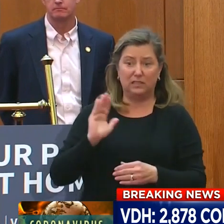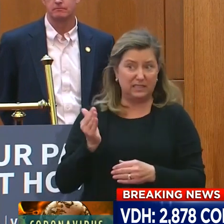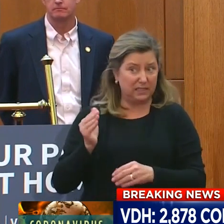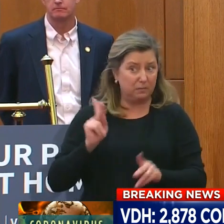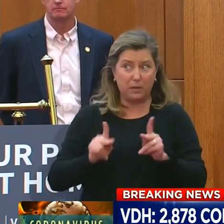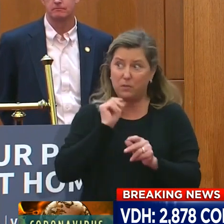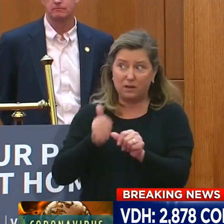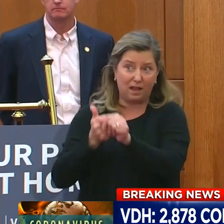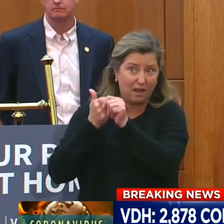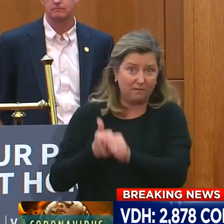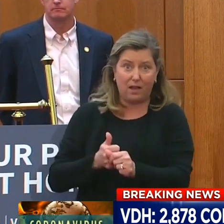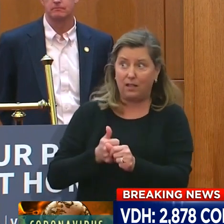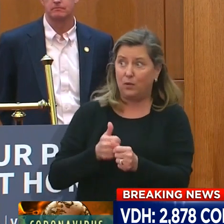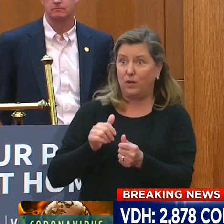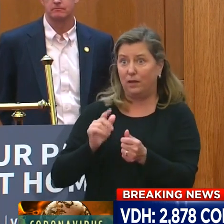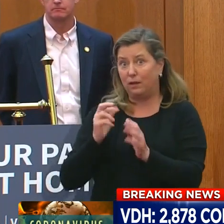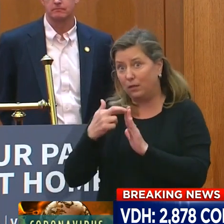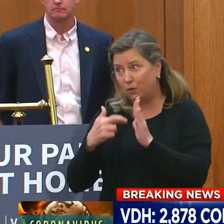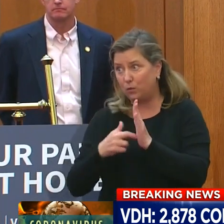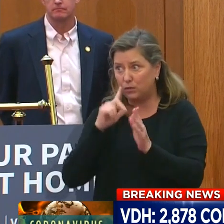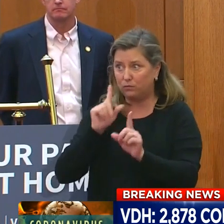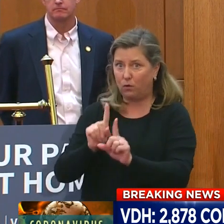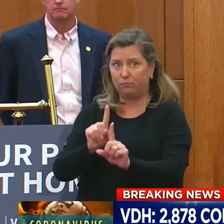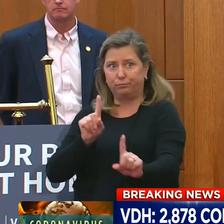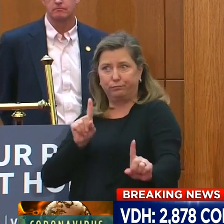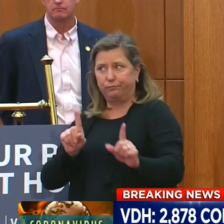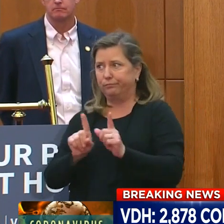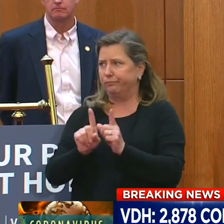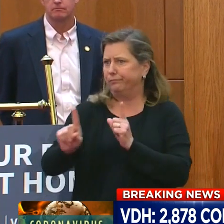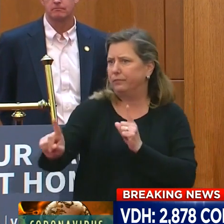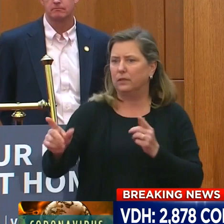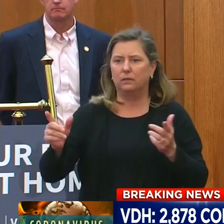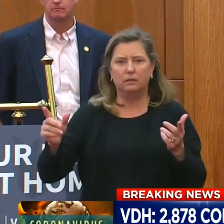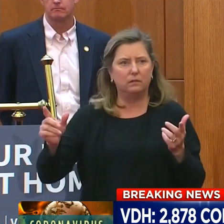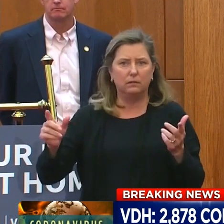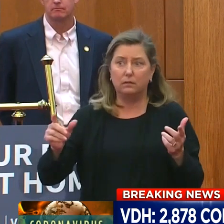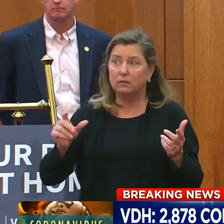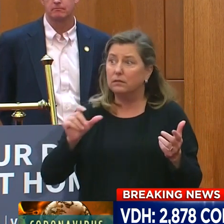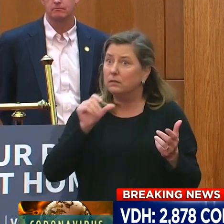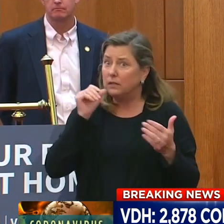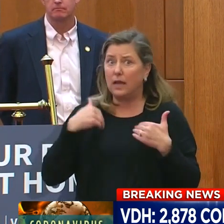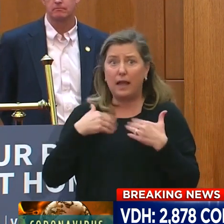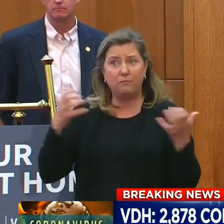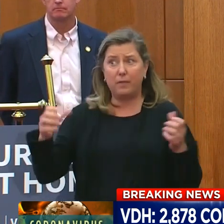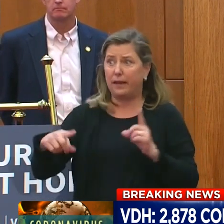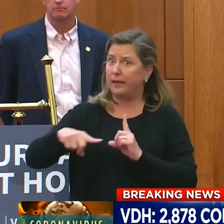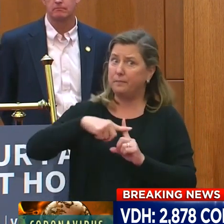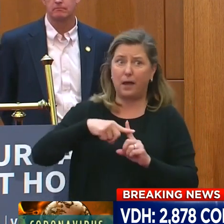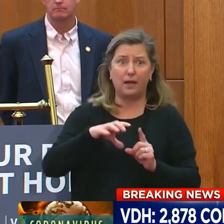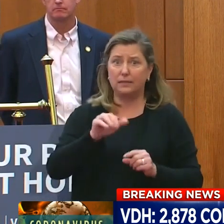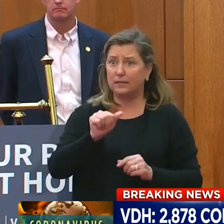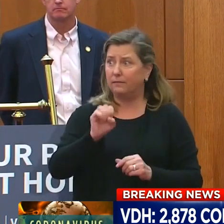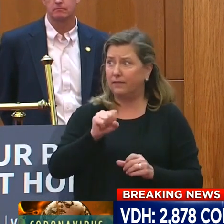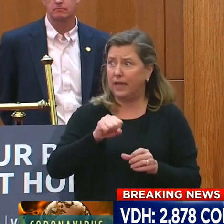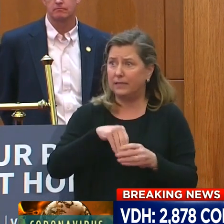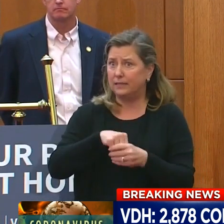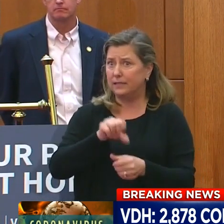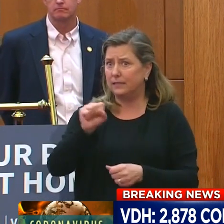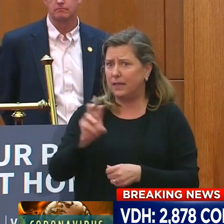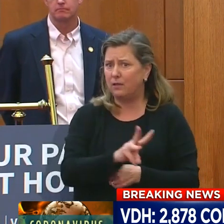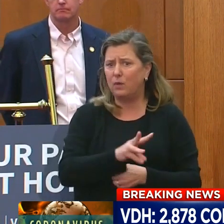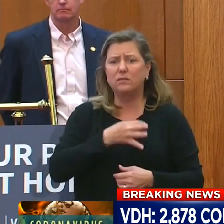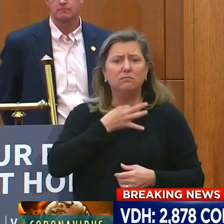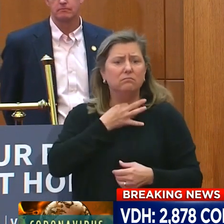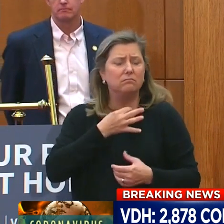not following the social distancing guidelines. We don't have a lot of cases in Southwest Virginia, but what's your message to folks